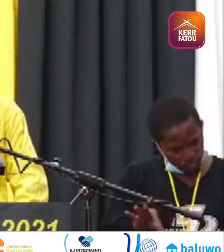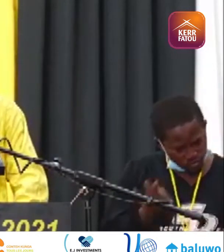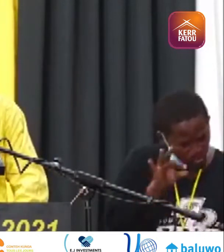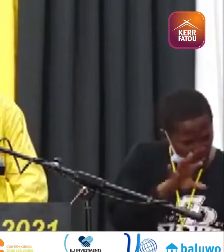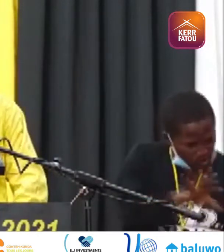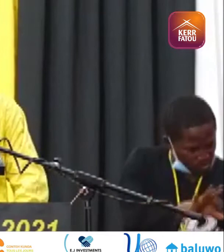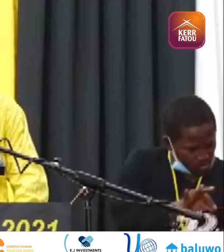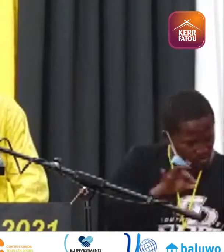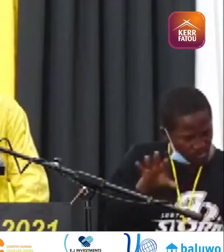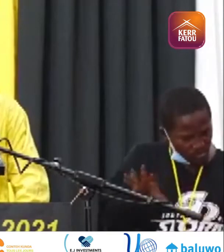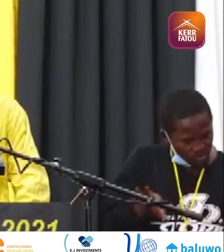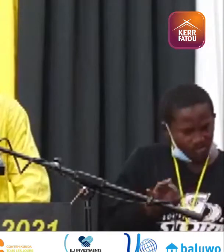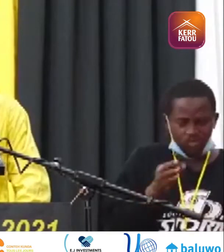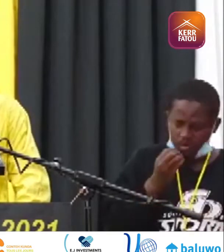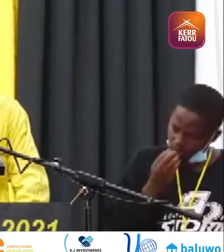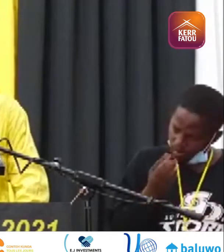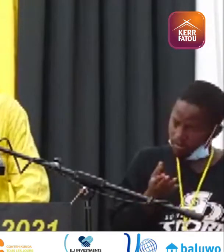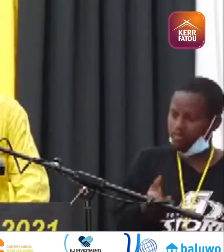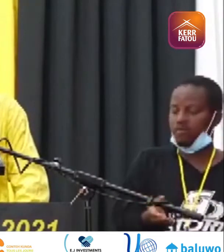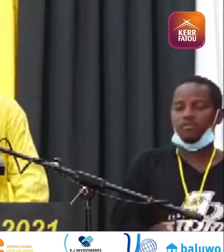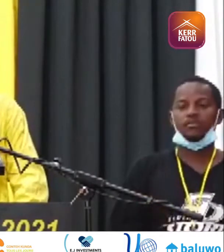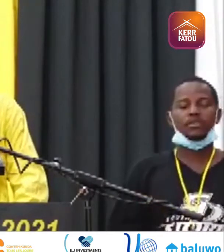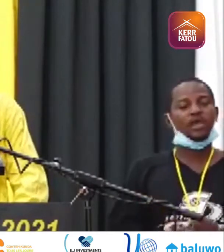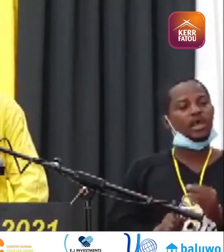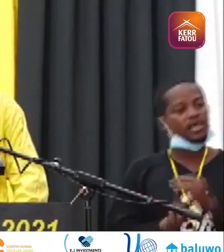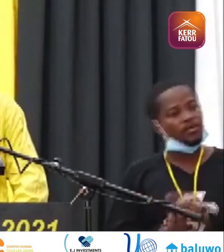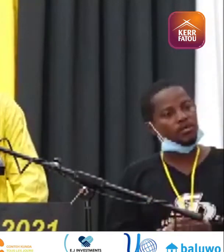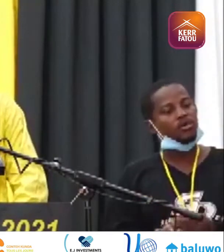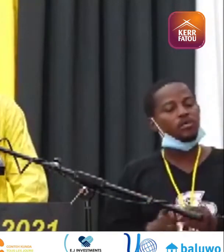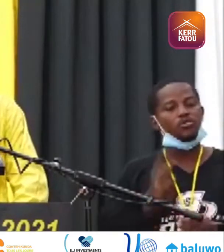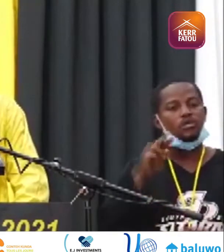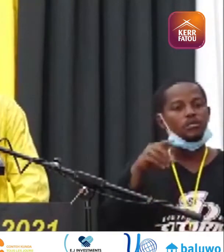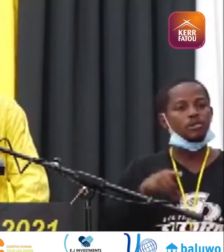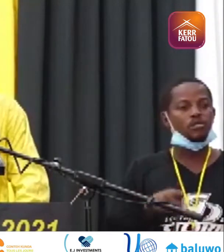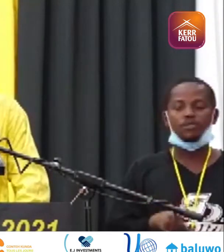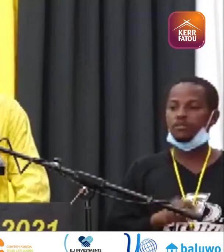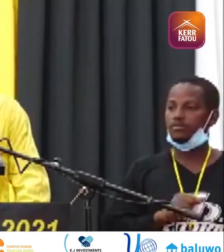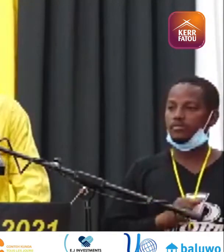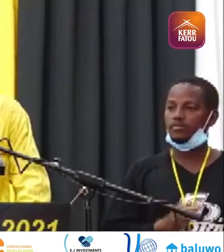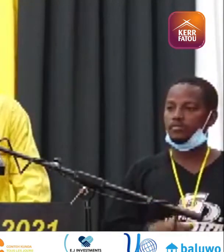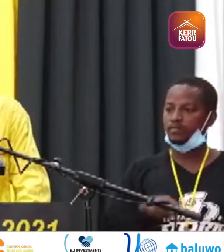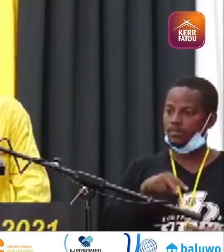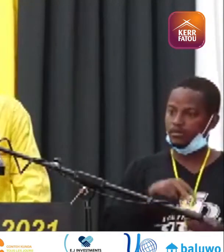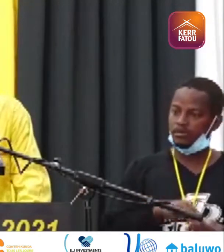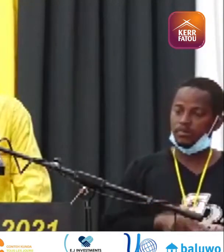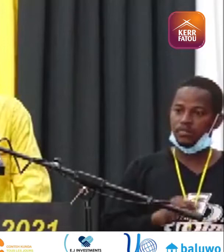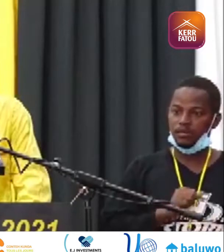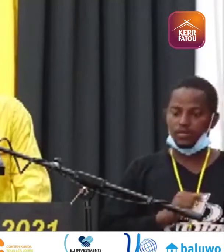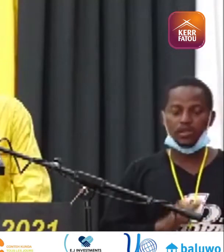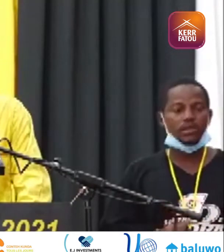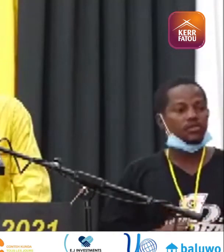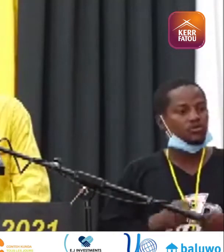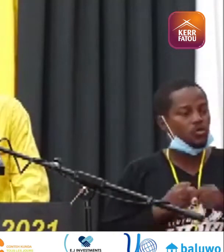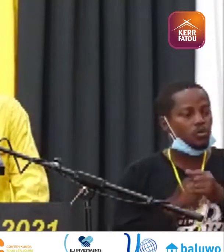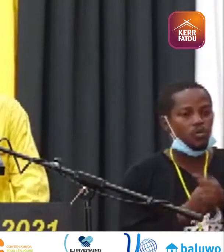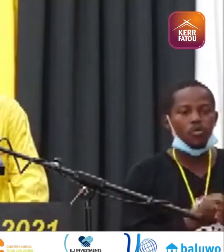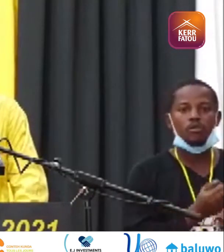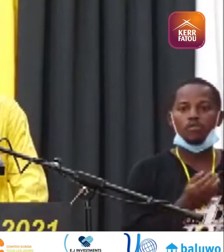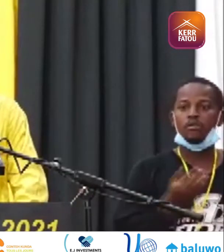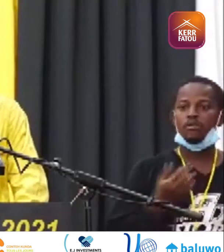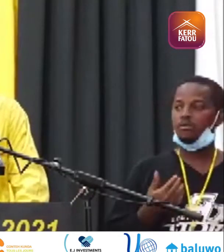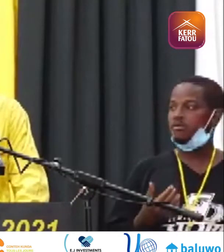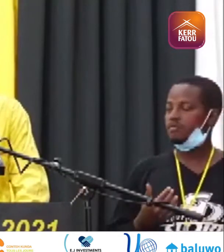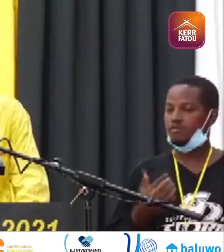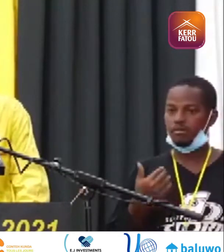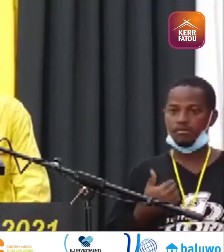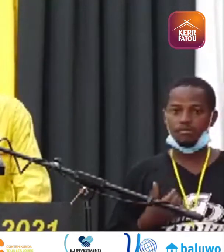minukum mayata je ay wala banke ten membe dendi UDP la lo kangola tumo minna ye makoyro di ye de